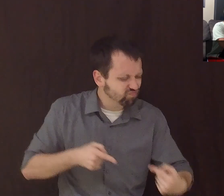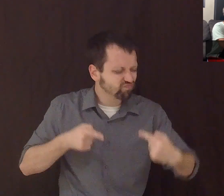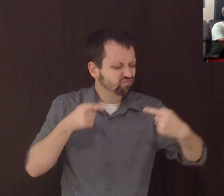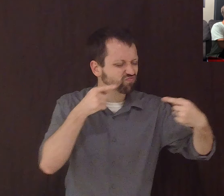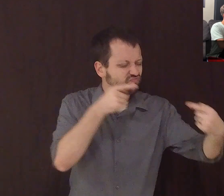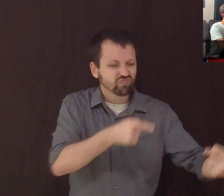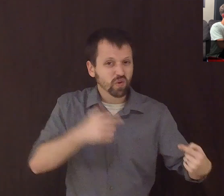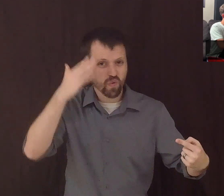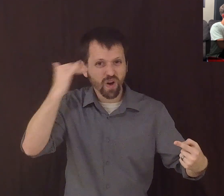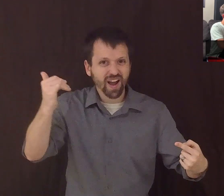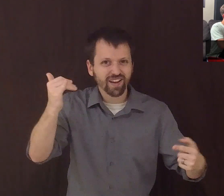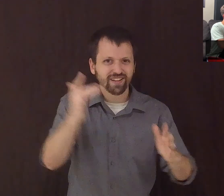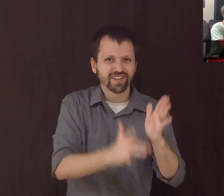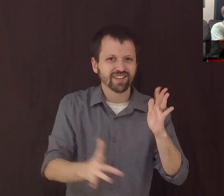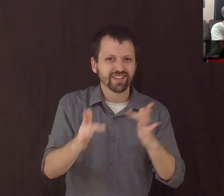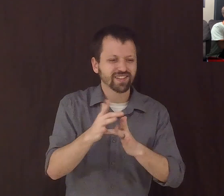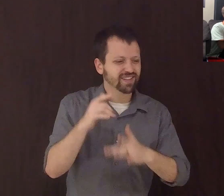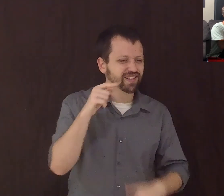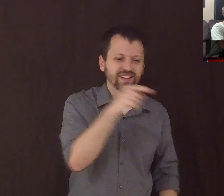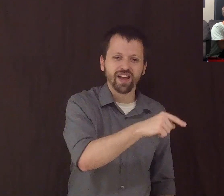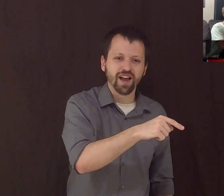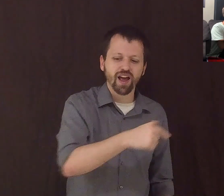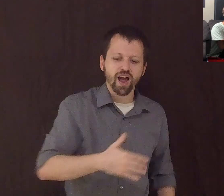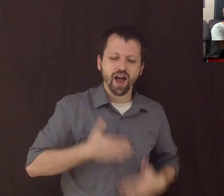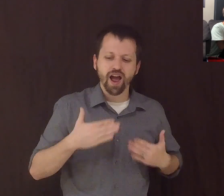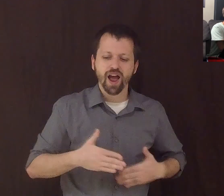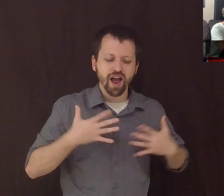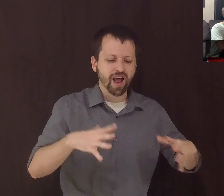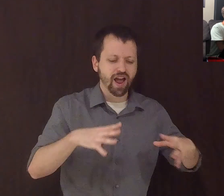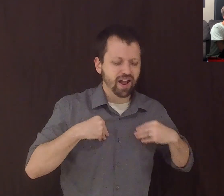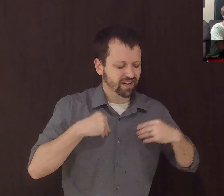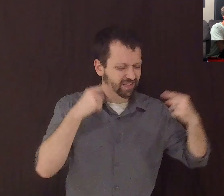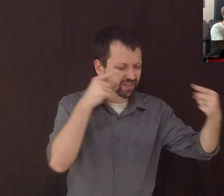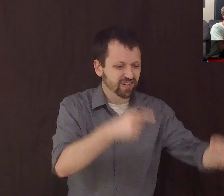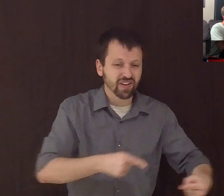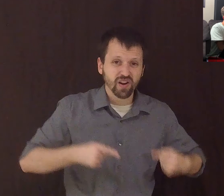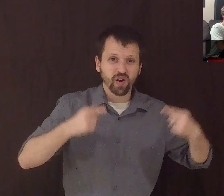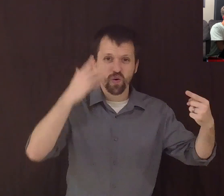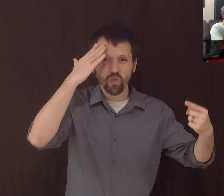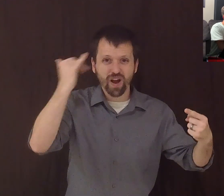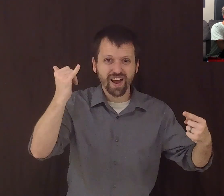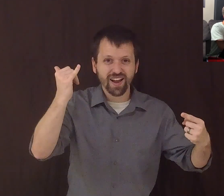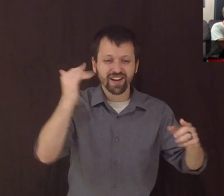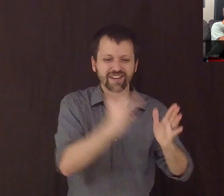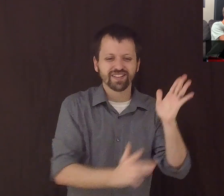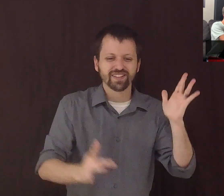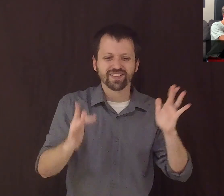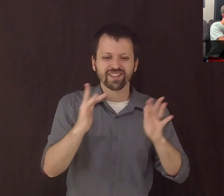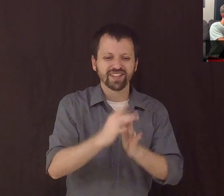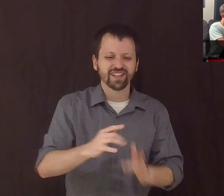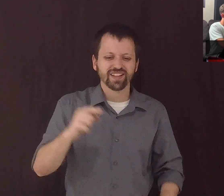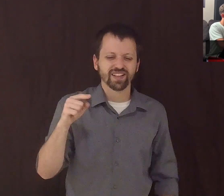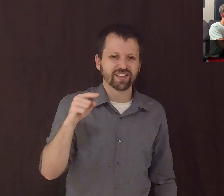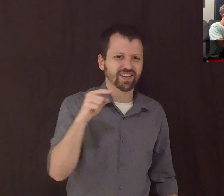Cause I know that's where you'll be. I'll count the joy come every battle. Cause I know